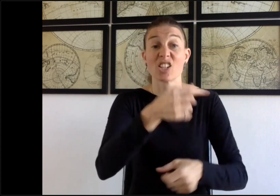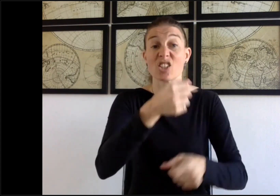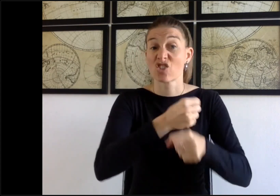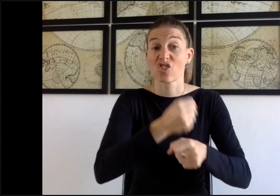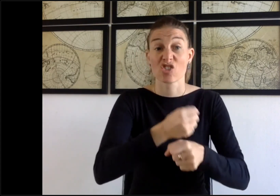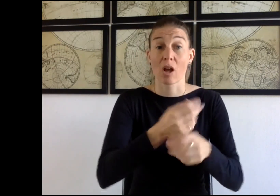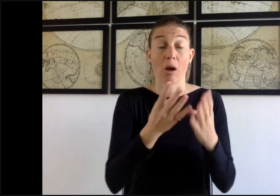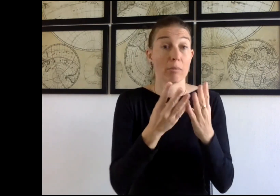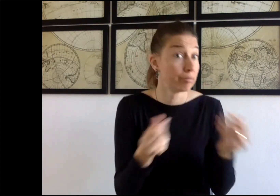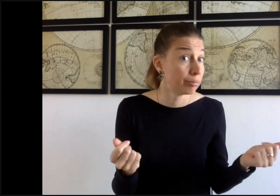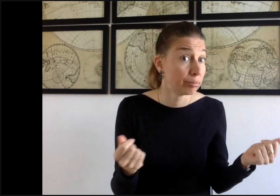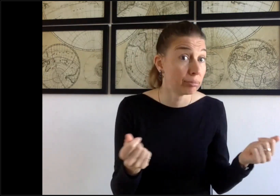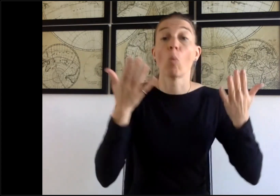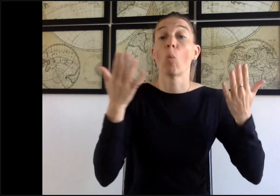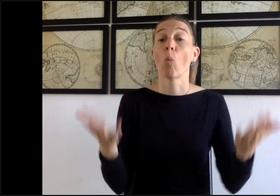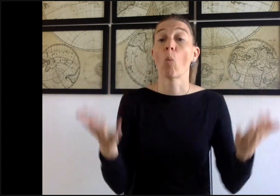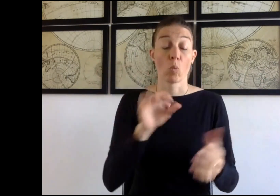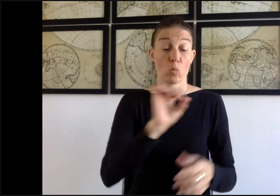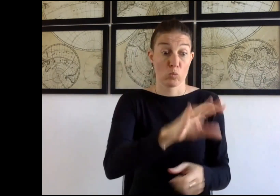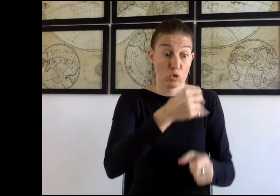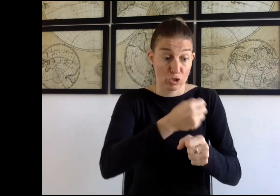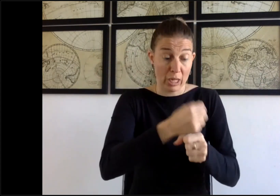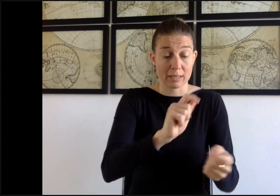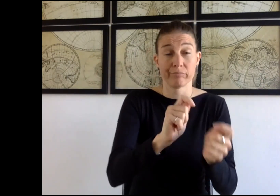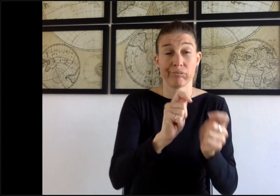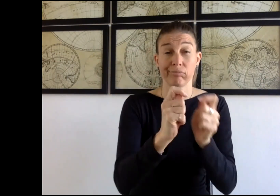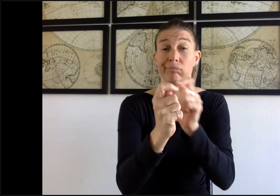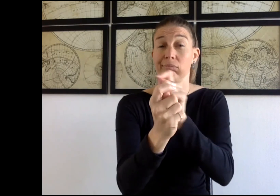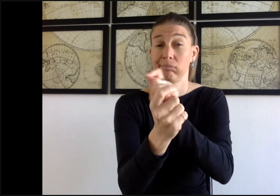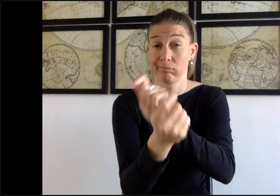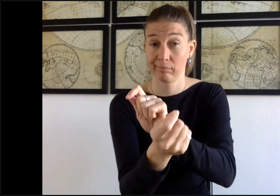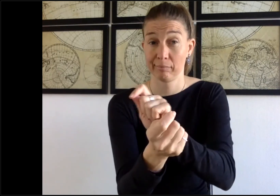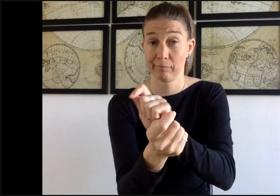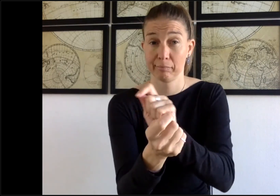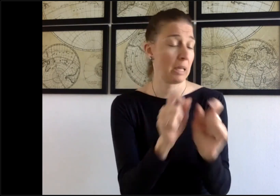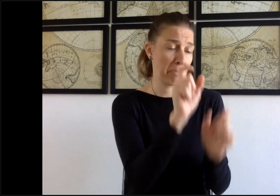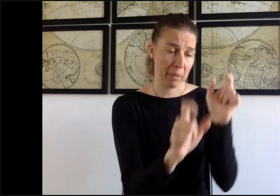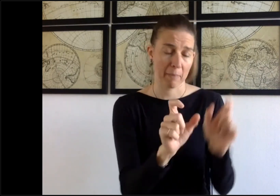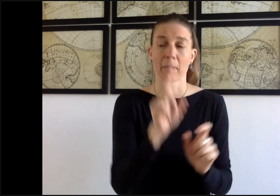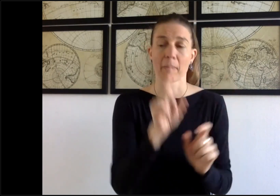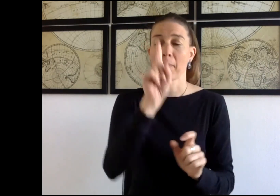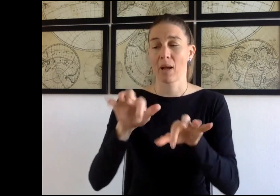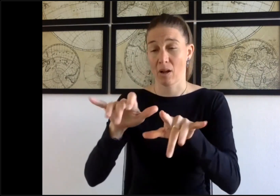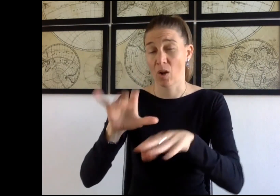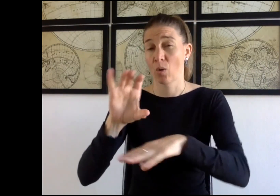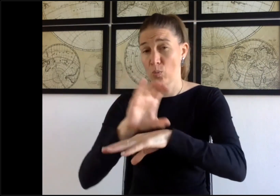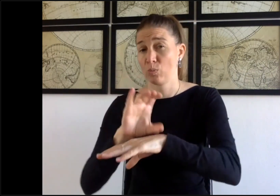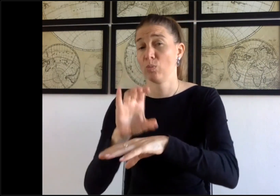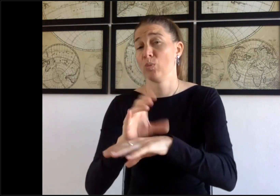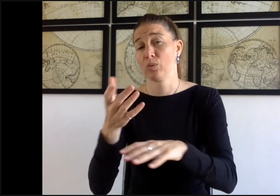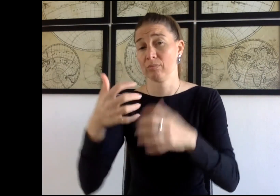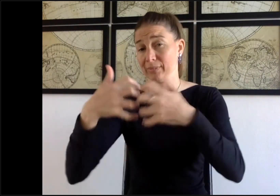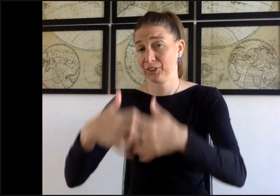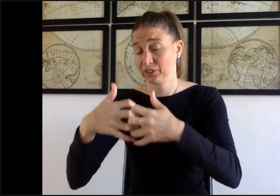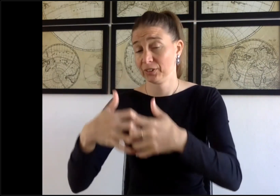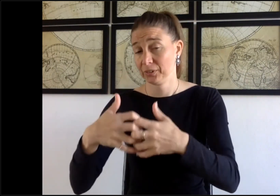as we go forward. One thing we don't know, I think, is whether or not persons with disabilities will be more